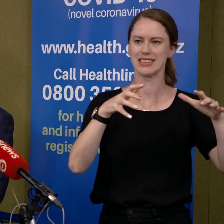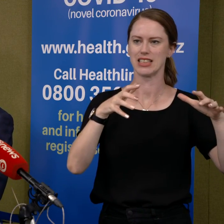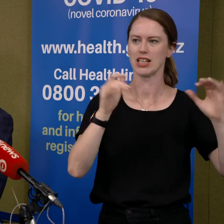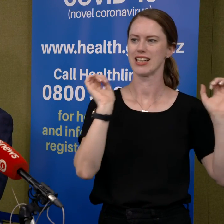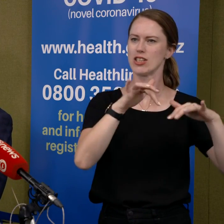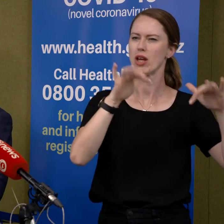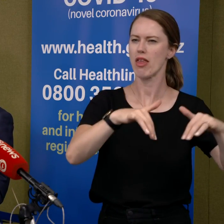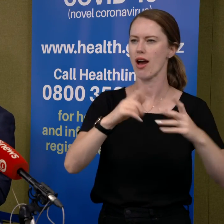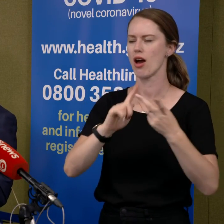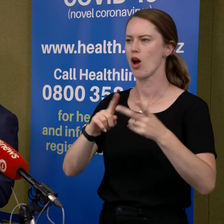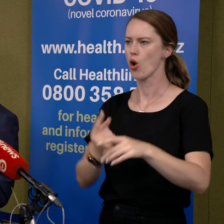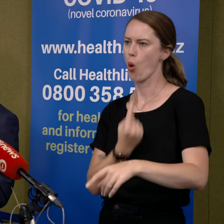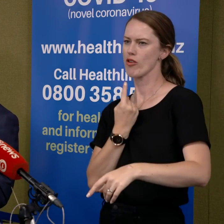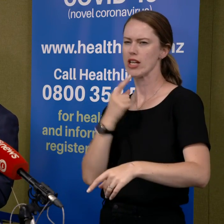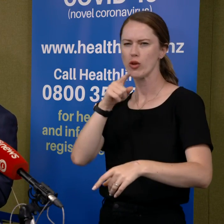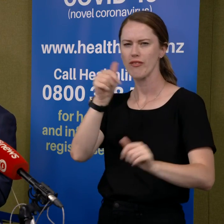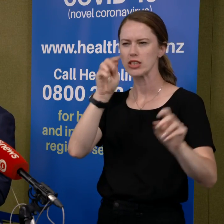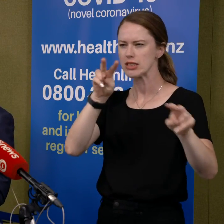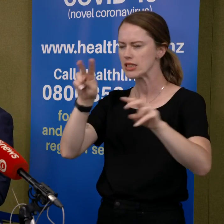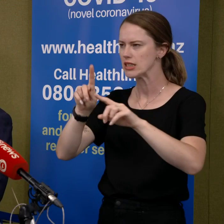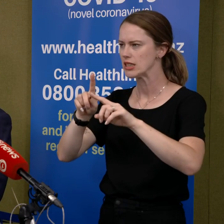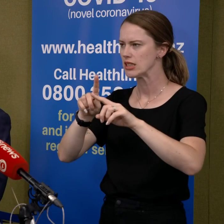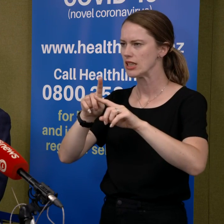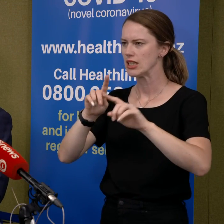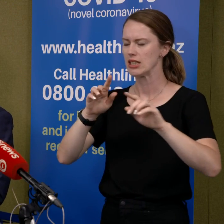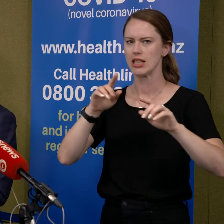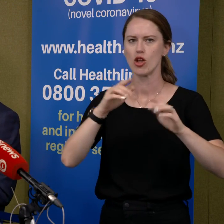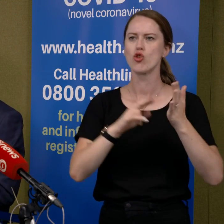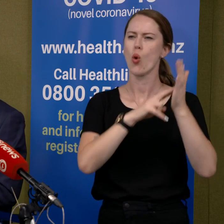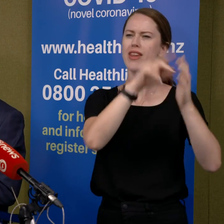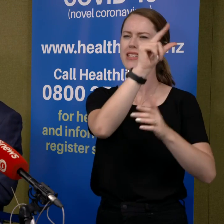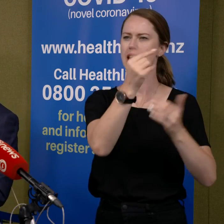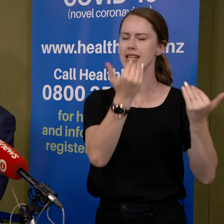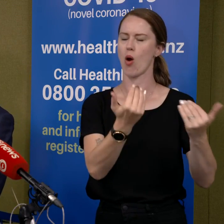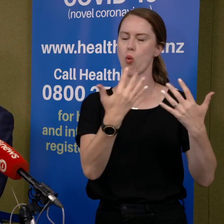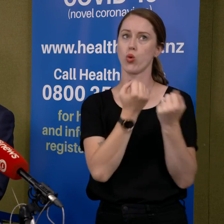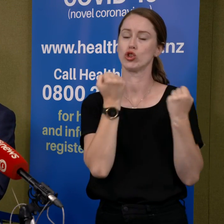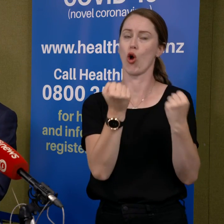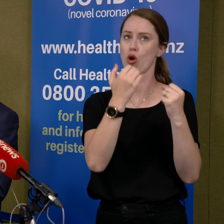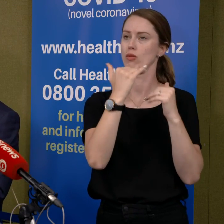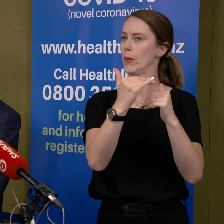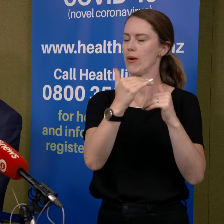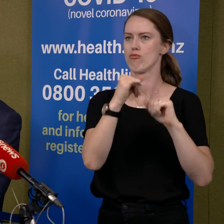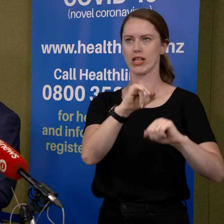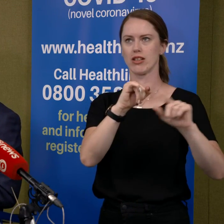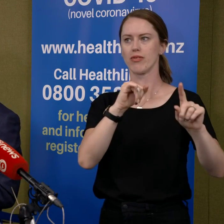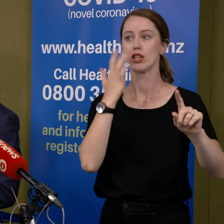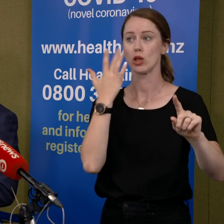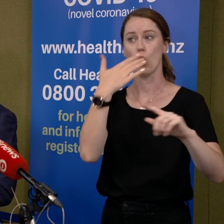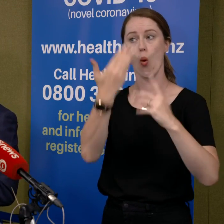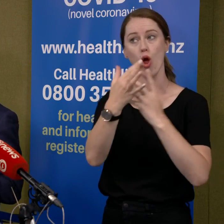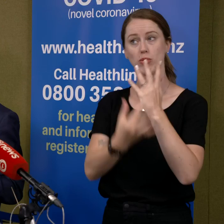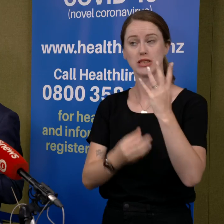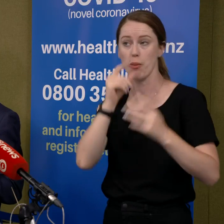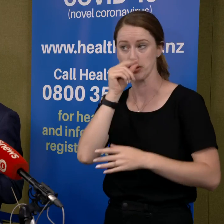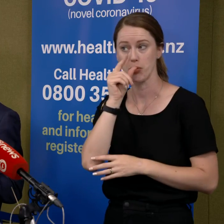around even, and you've seen quite drastic measures just introduced in northern Italy now. I think what that shows is that all options need to be